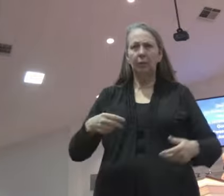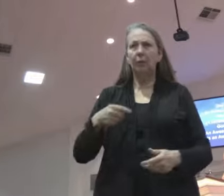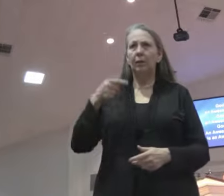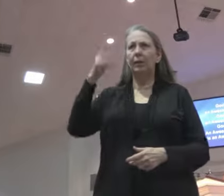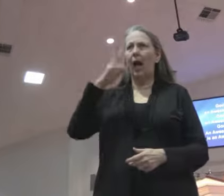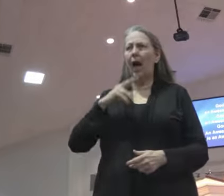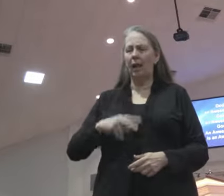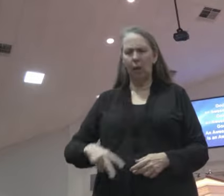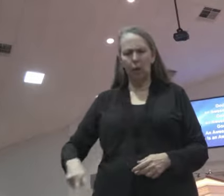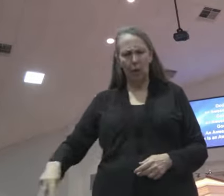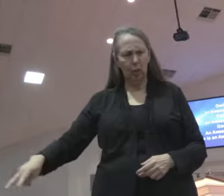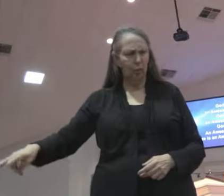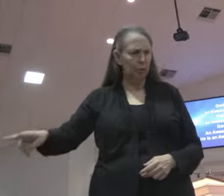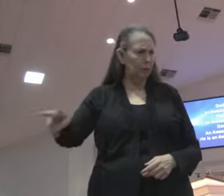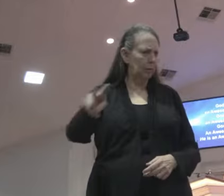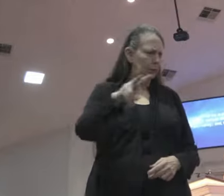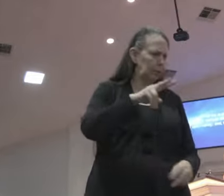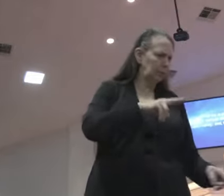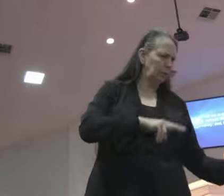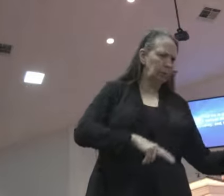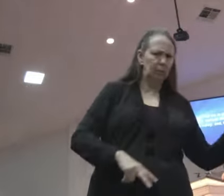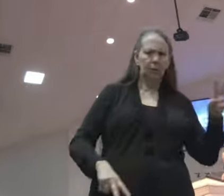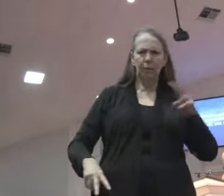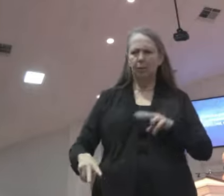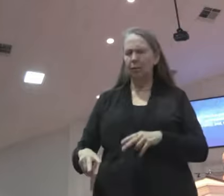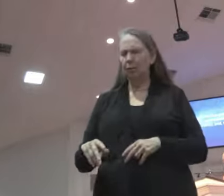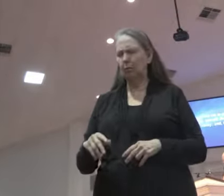by them round about. And behold,